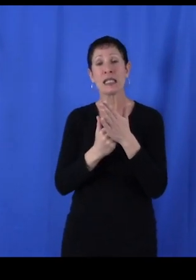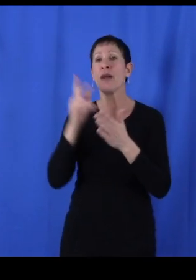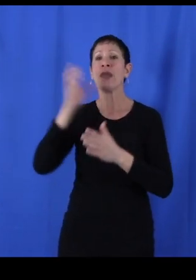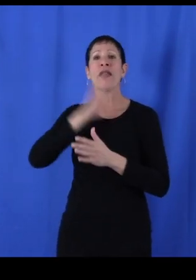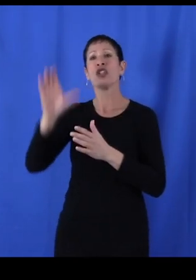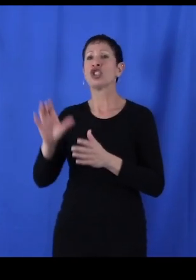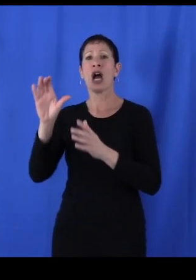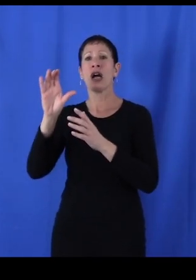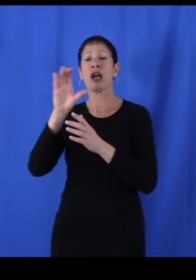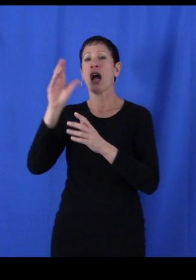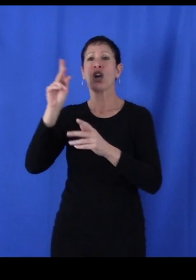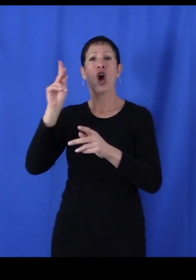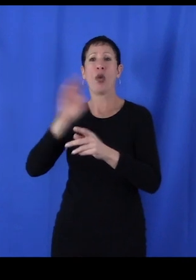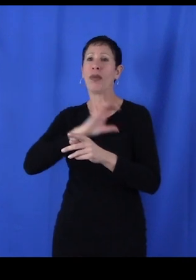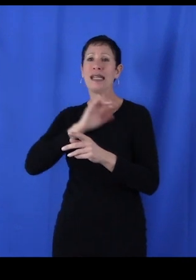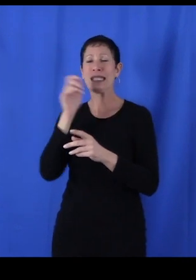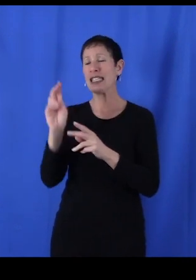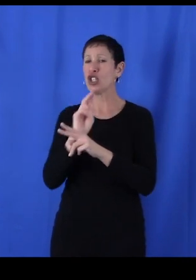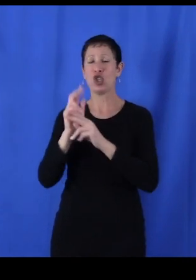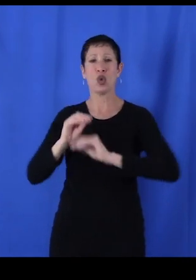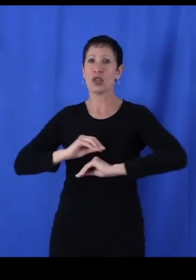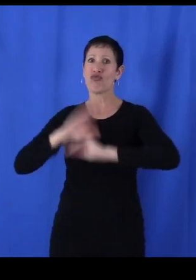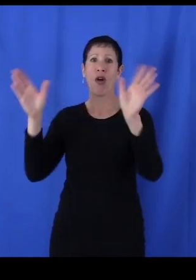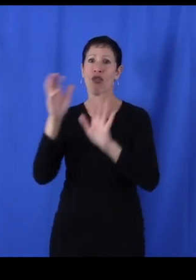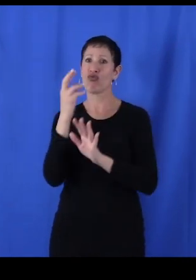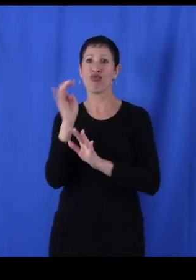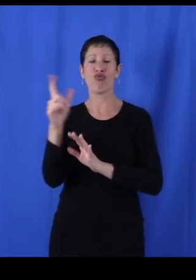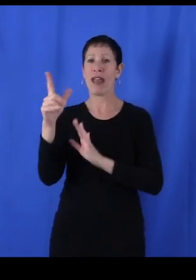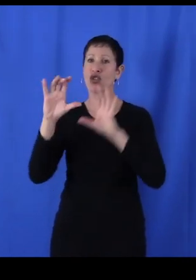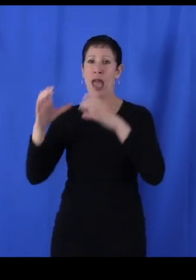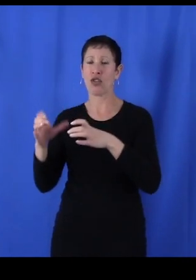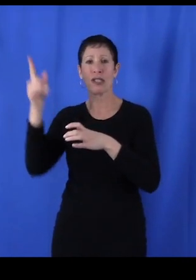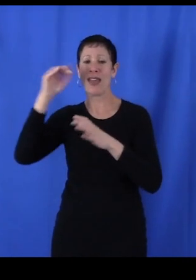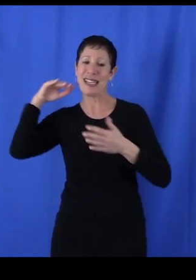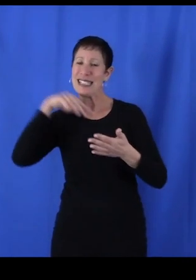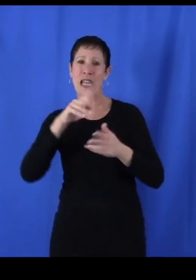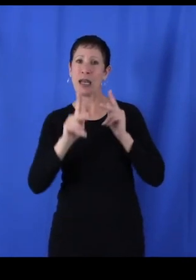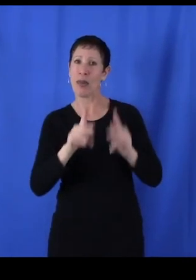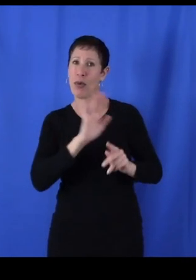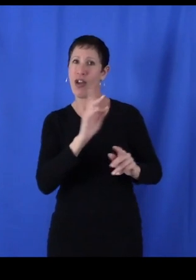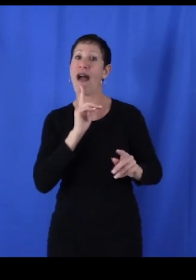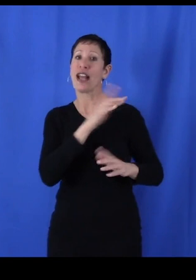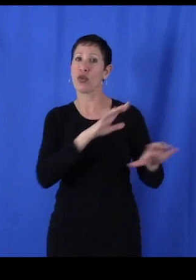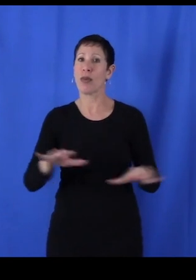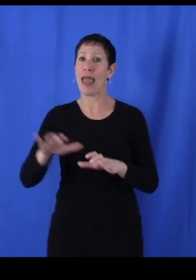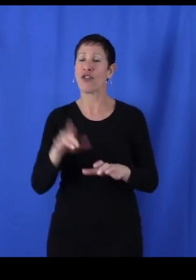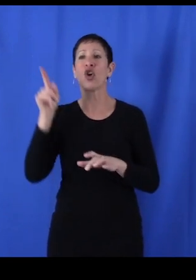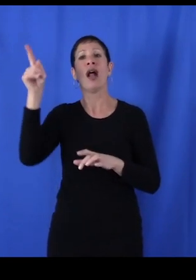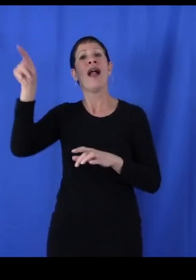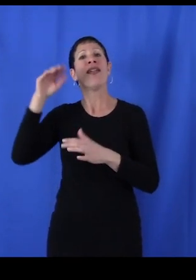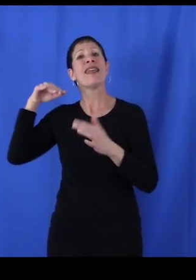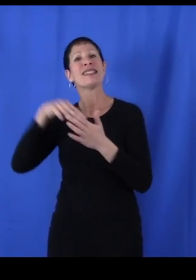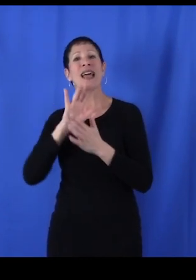Chicago Police didn't use overtly racial categories, and they didn't just study people's actual behavior, they studied